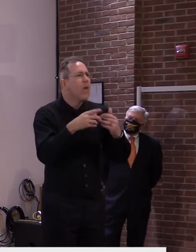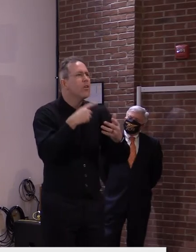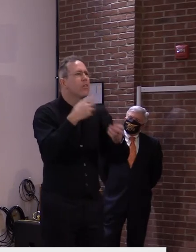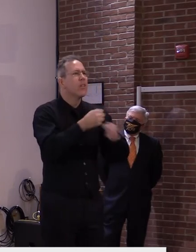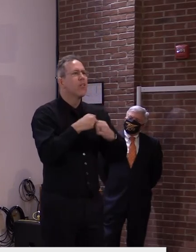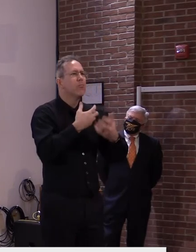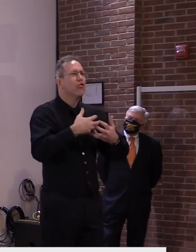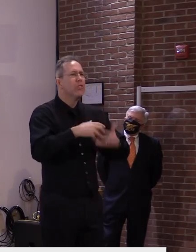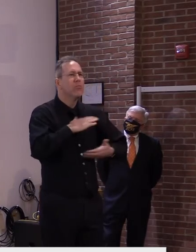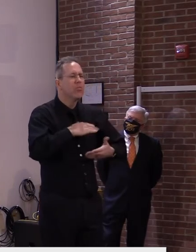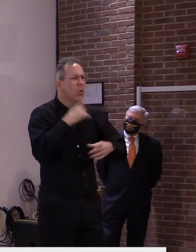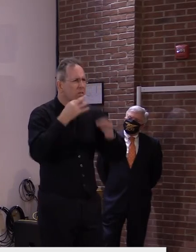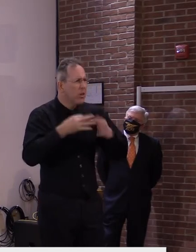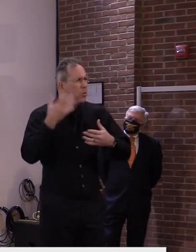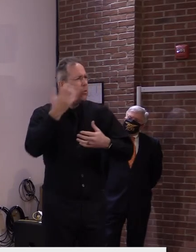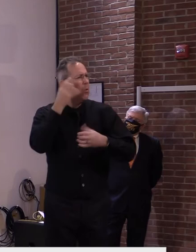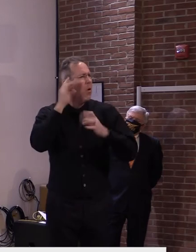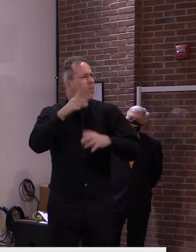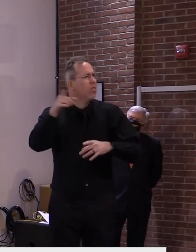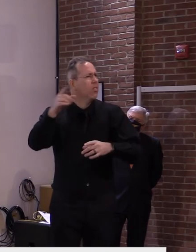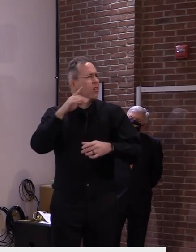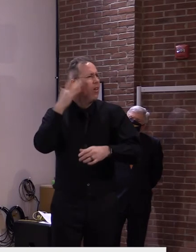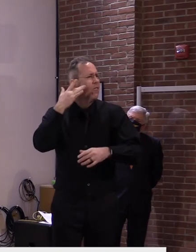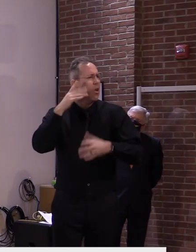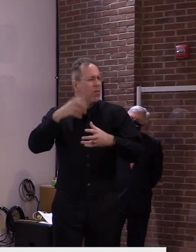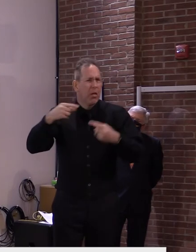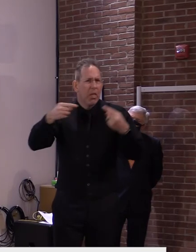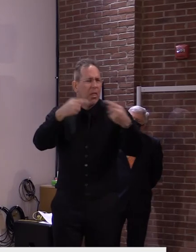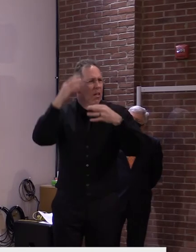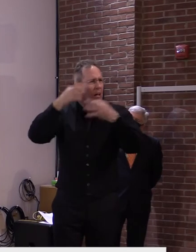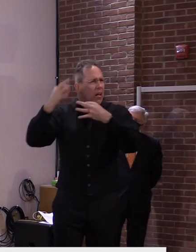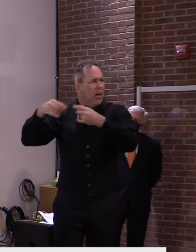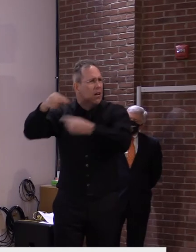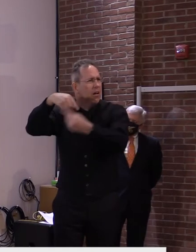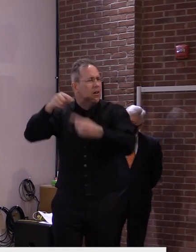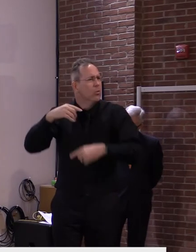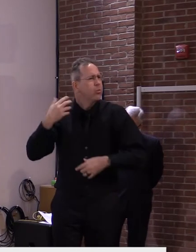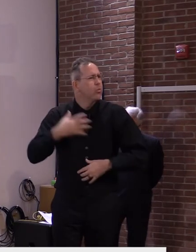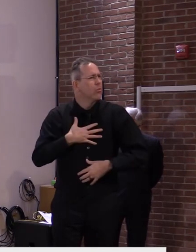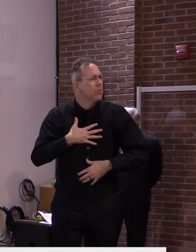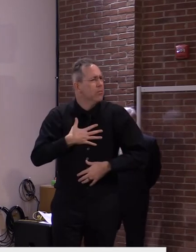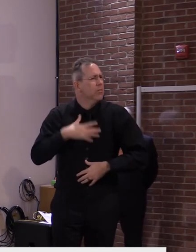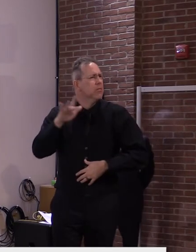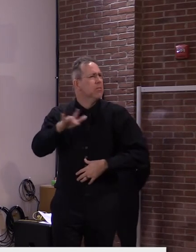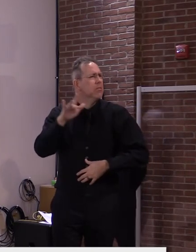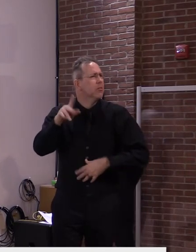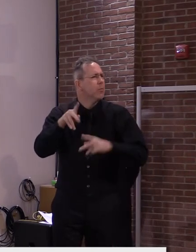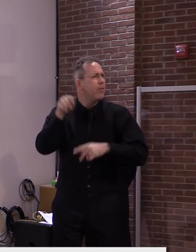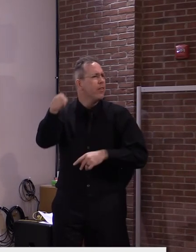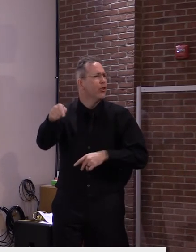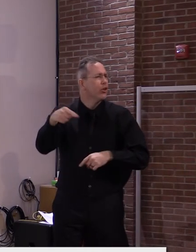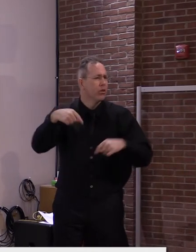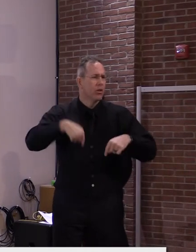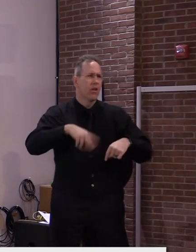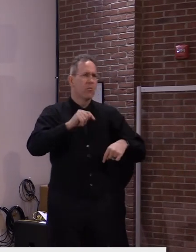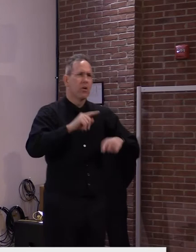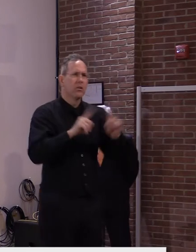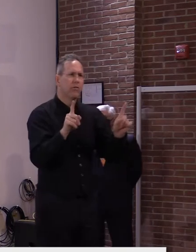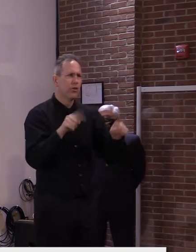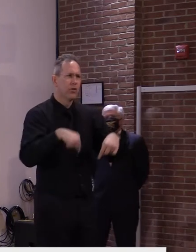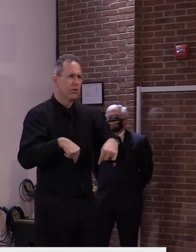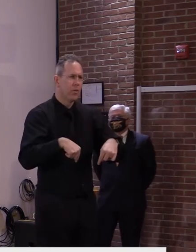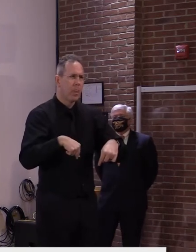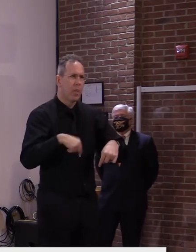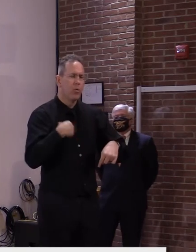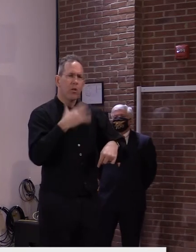are got to be tremendously heartbreaking, challenging decisions. We're not there in Vermont, thank goodness, but we can't